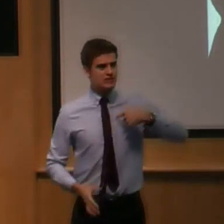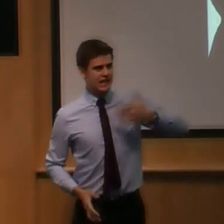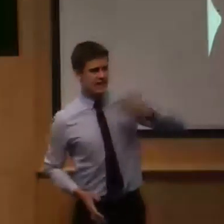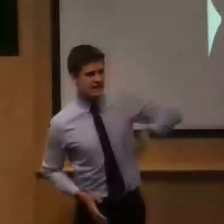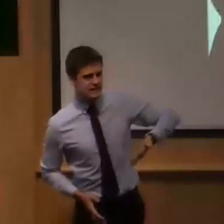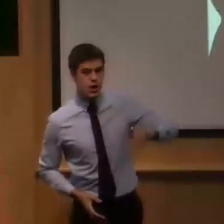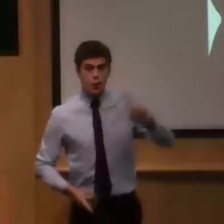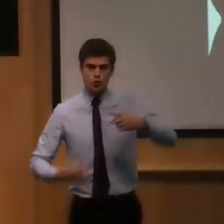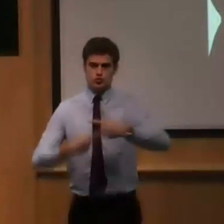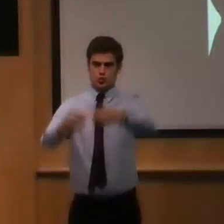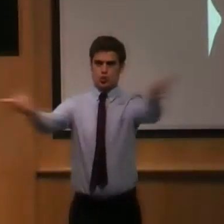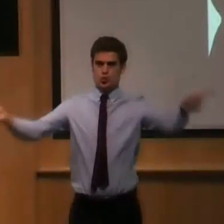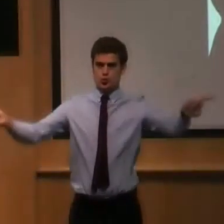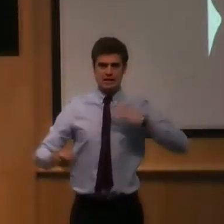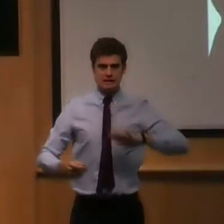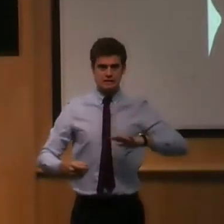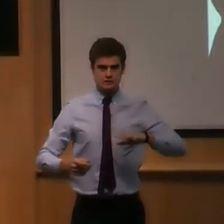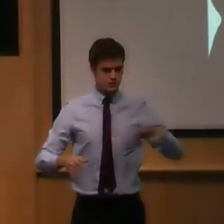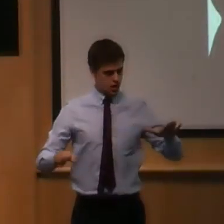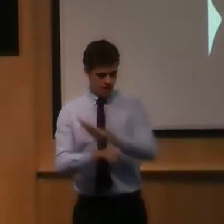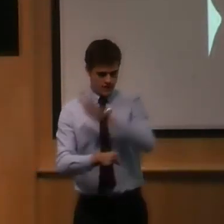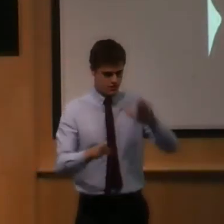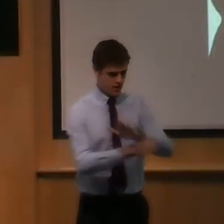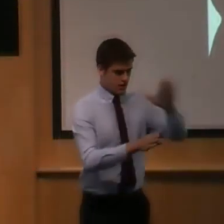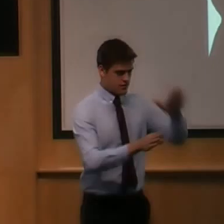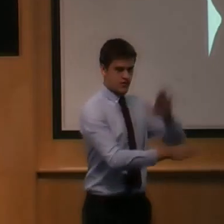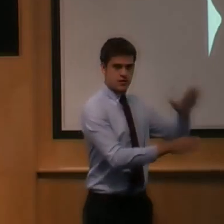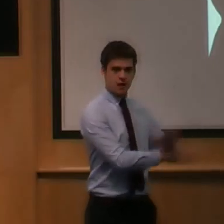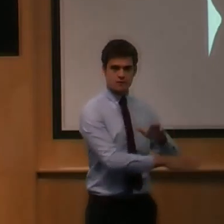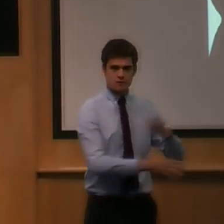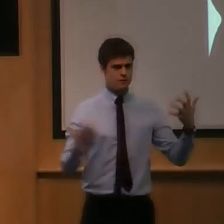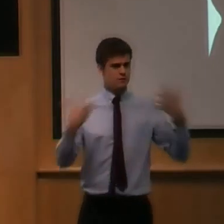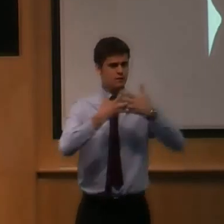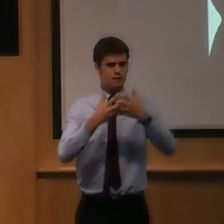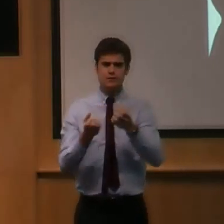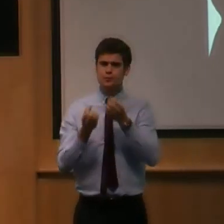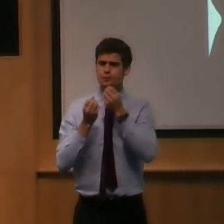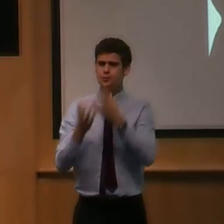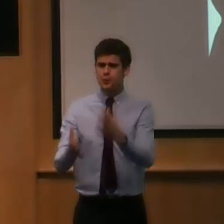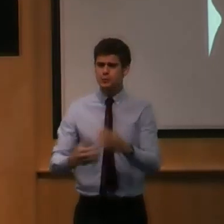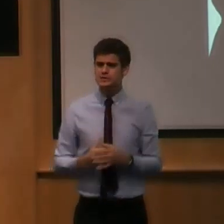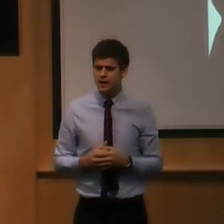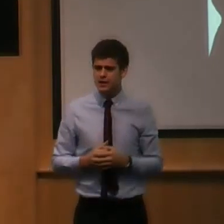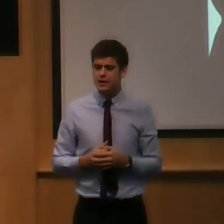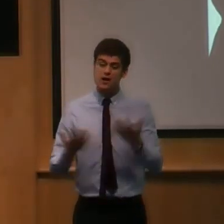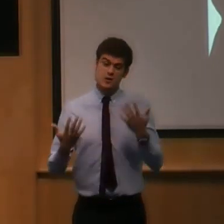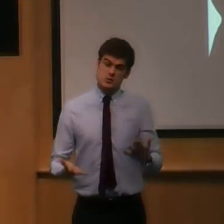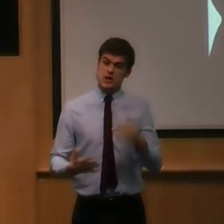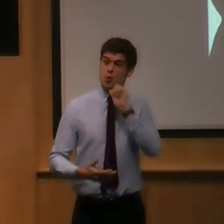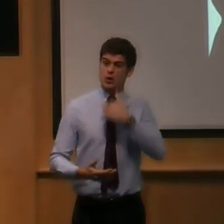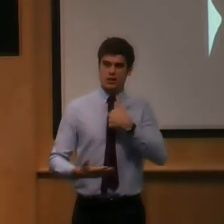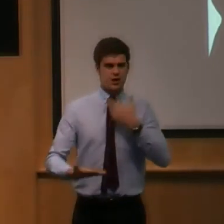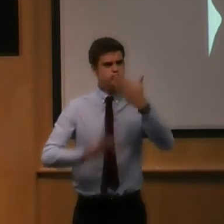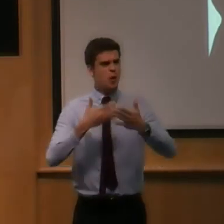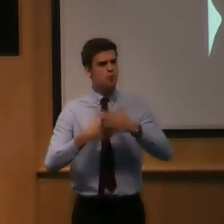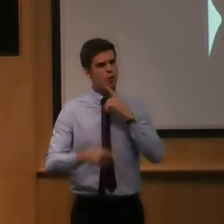do, everything that the BDA does, we need to make sure that any ideas in our strategy covers at least one of these elements.